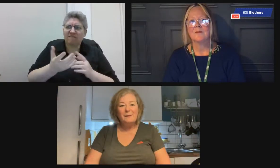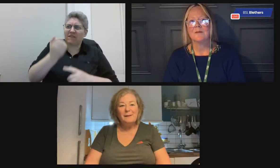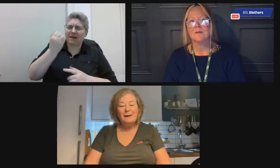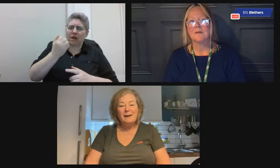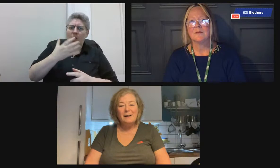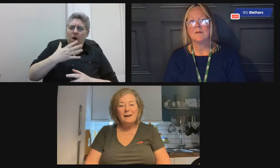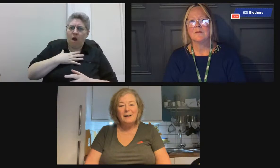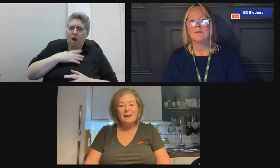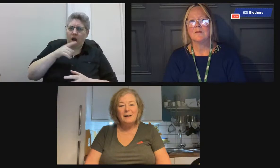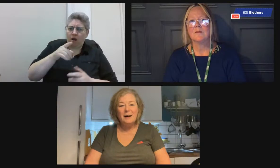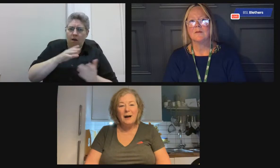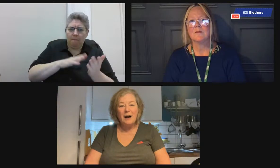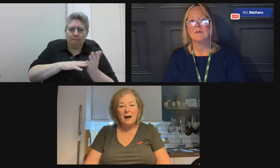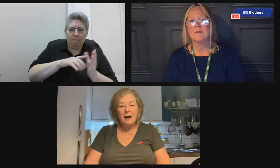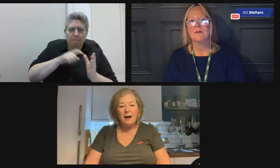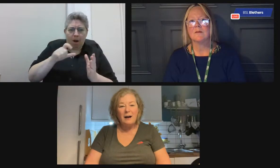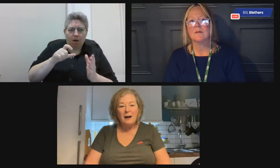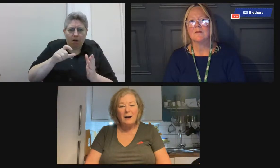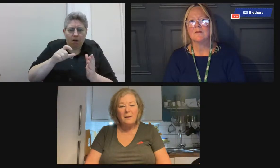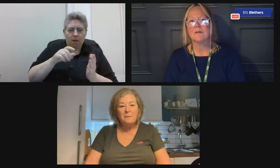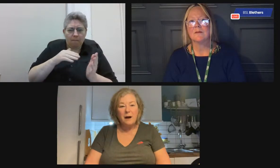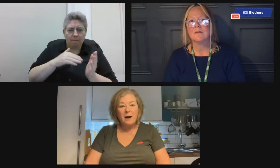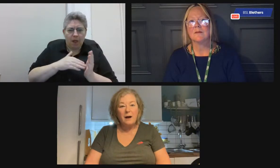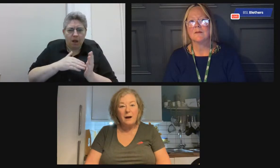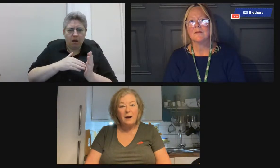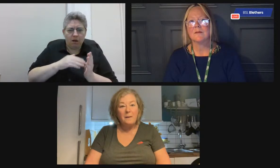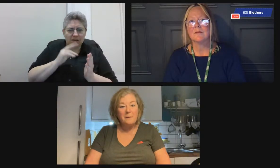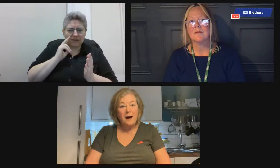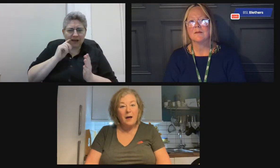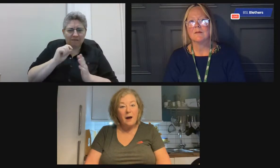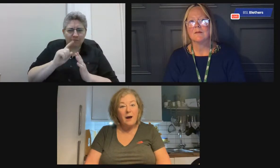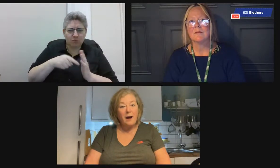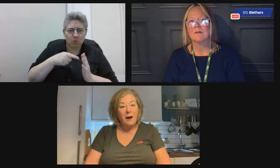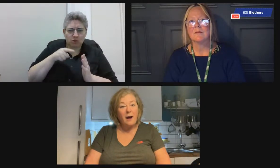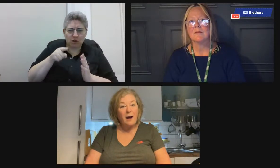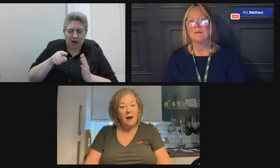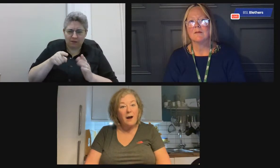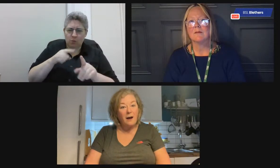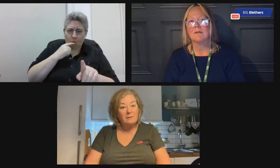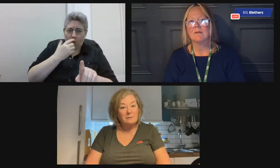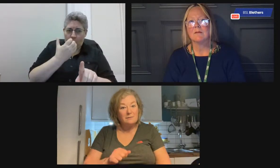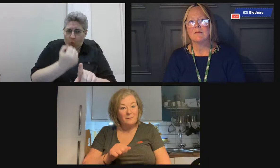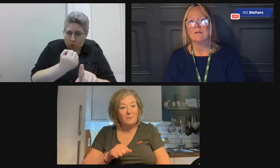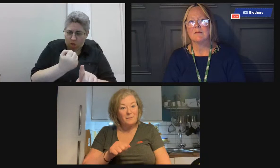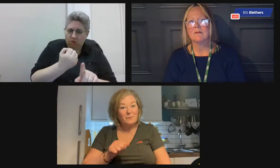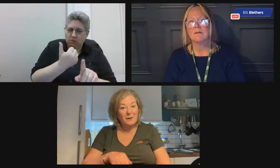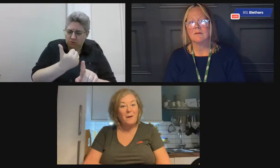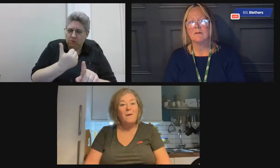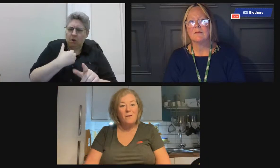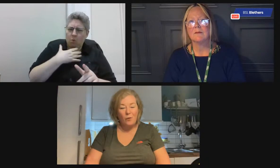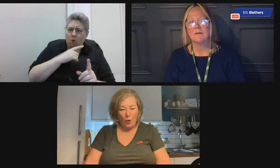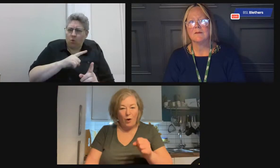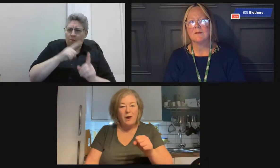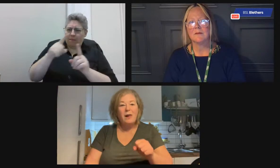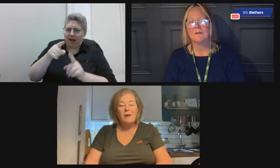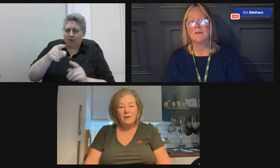you. Um, so you went through that, and when you later found out that there was this thing